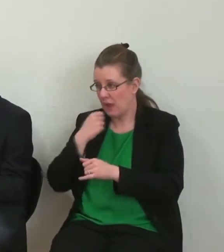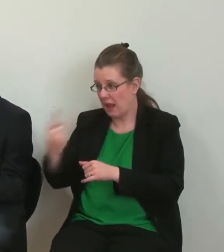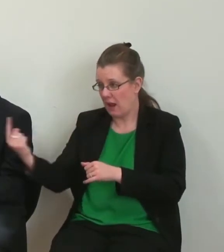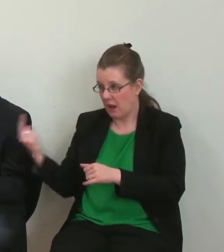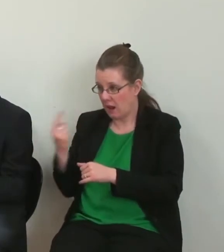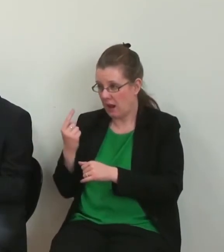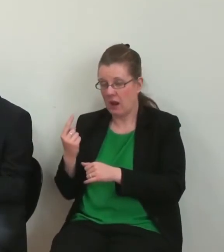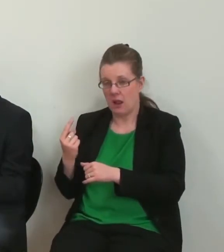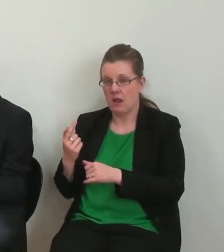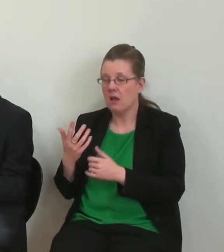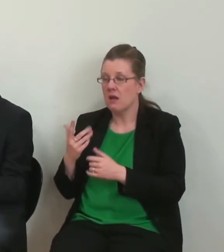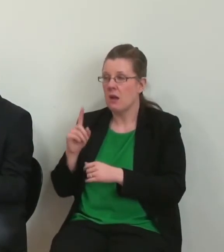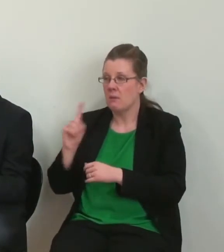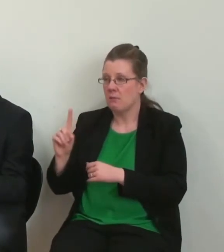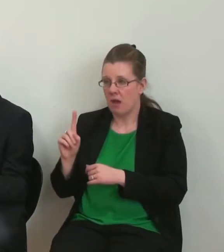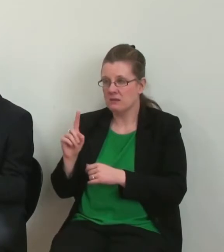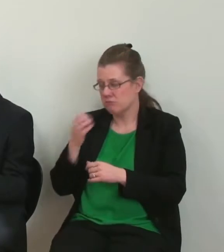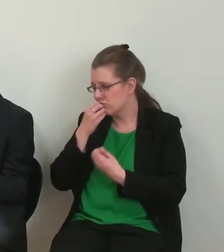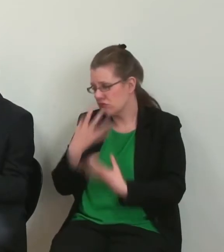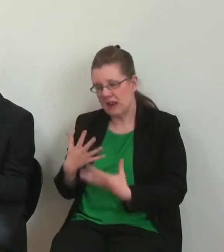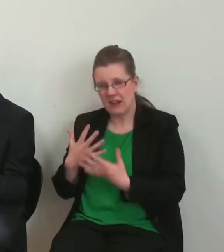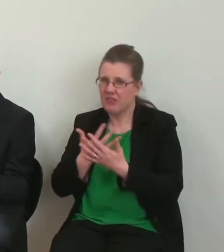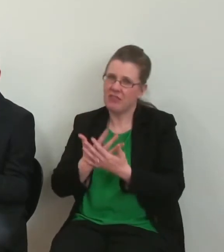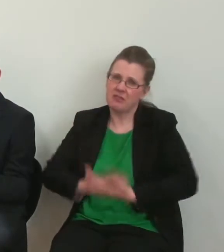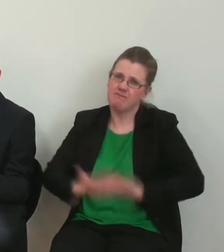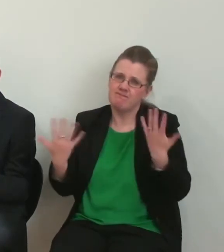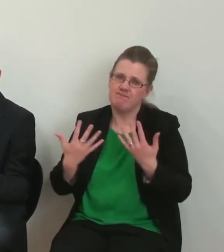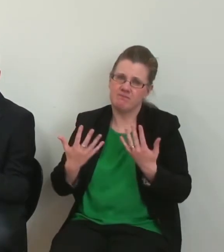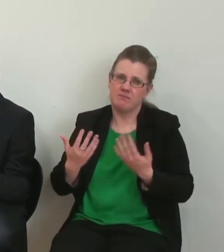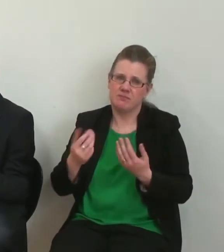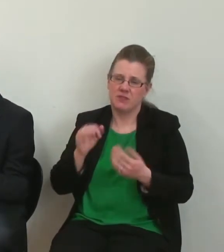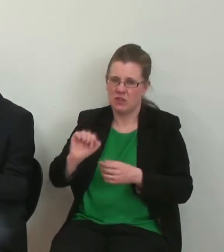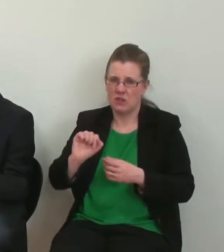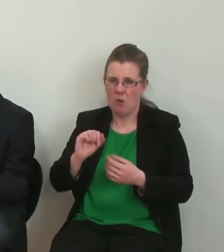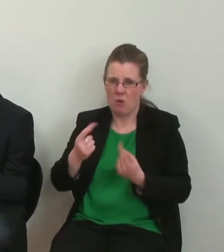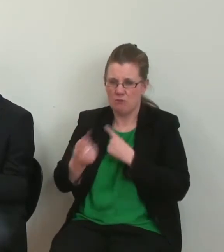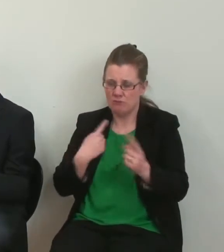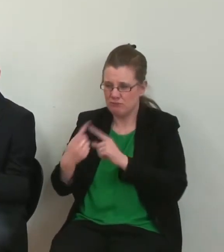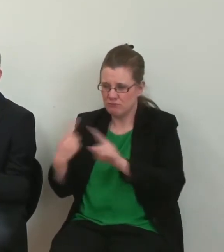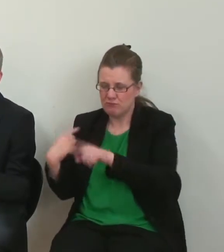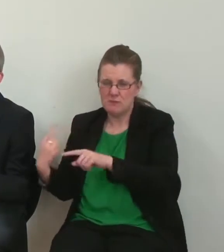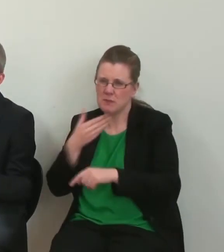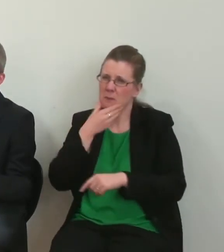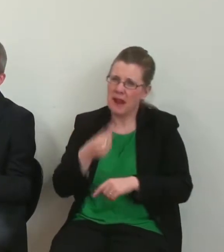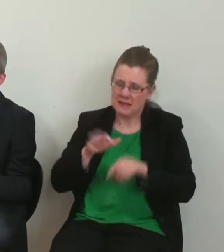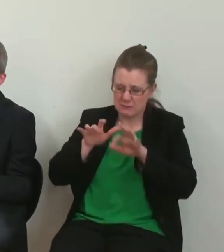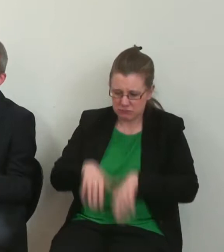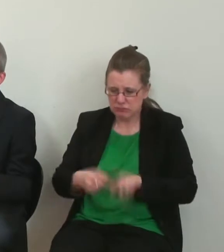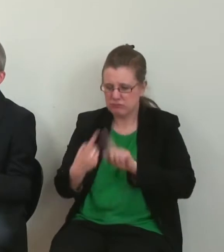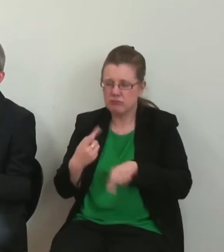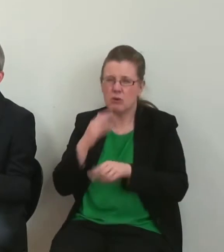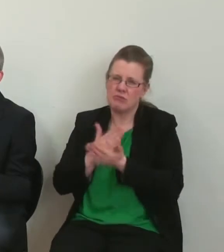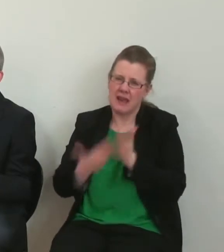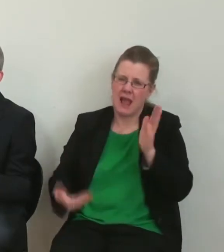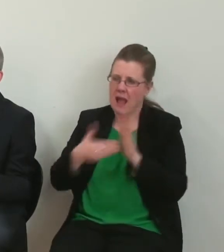the room. But that is brilliant. So thank you so much for sending those down. Keep sending them down because it does really add to the richness